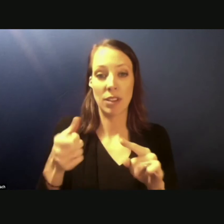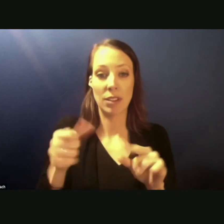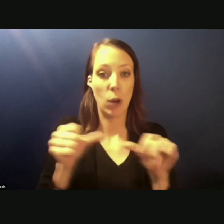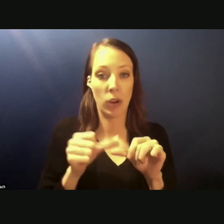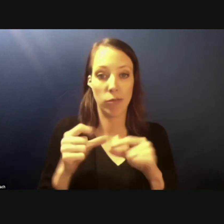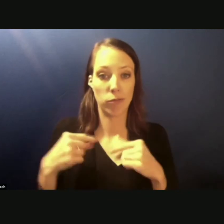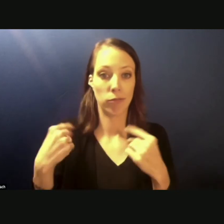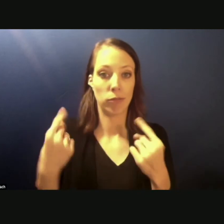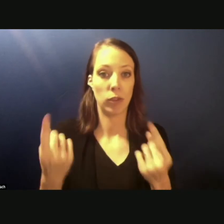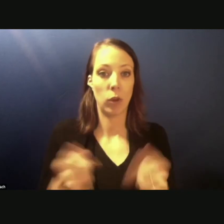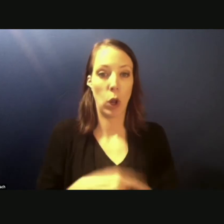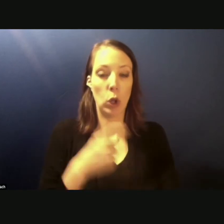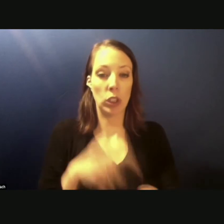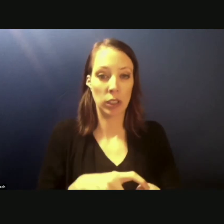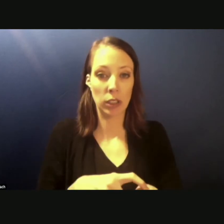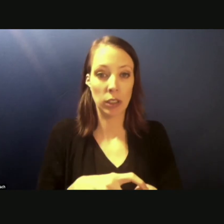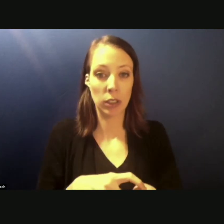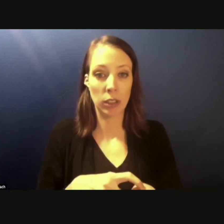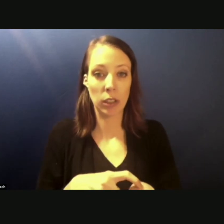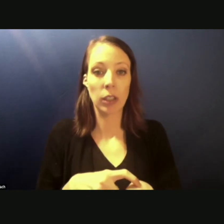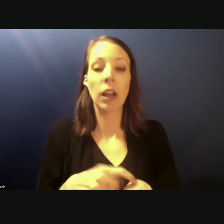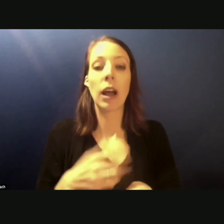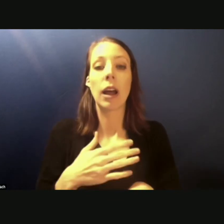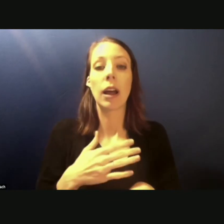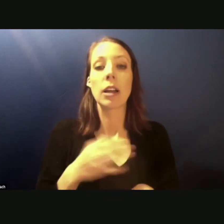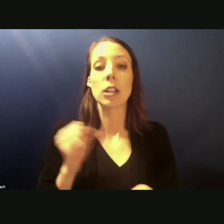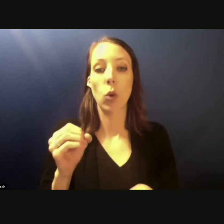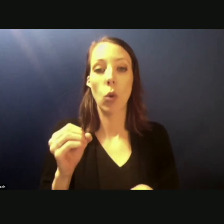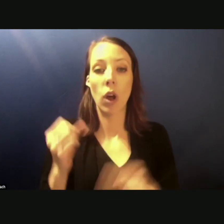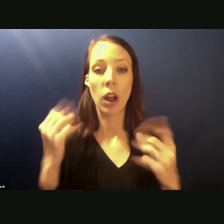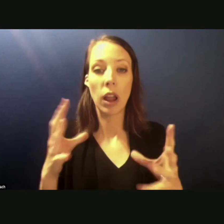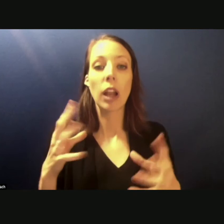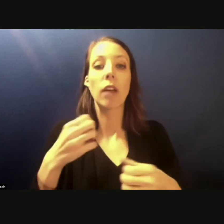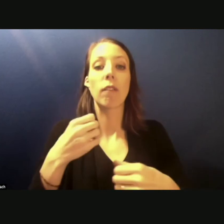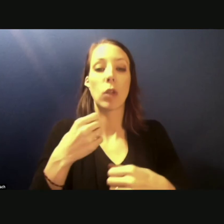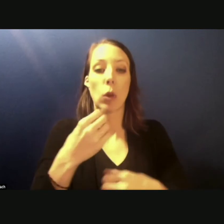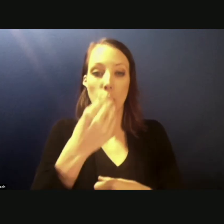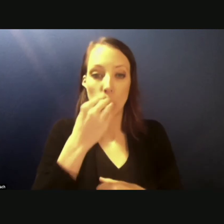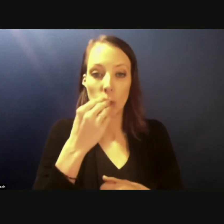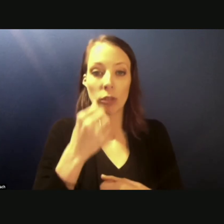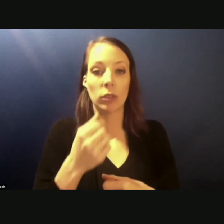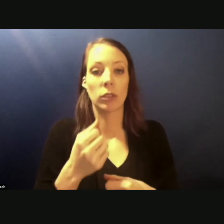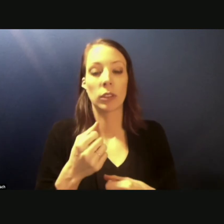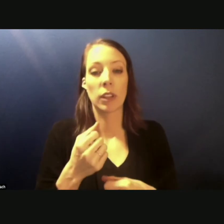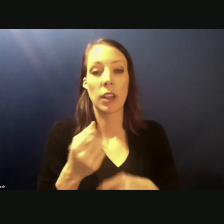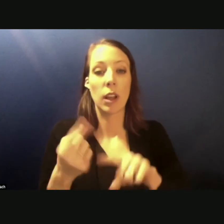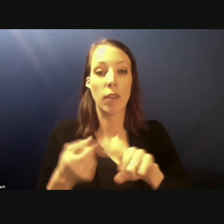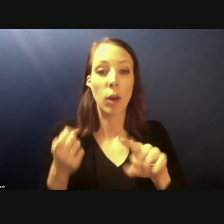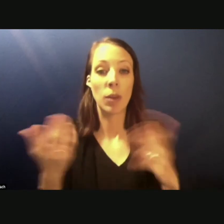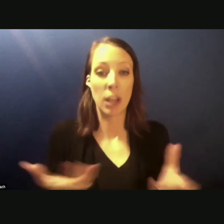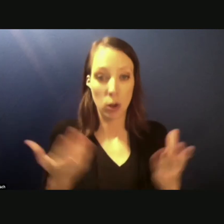long time. I'm Afro-Indigenous. And so a lot of the produce that comes from